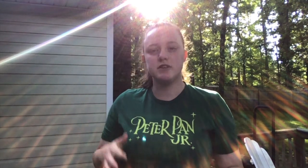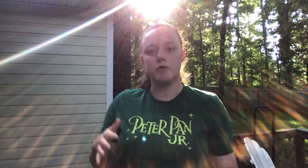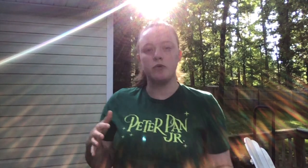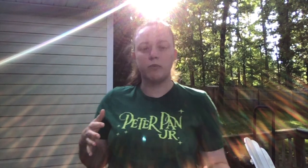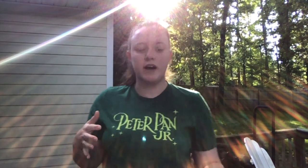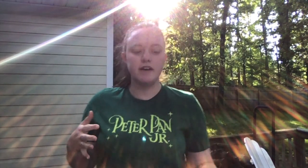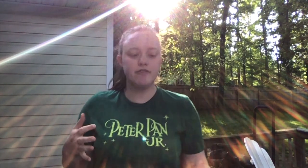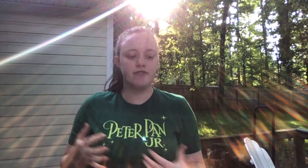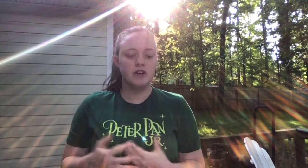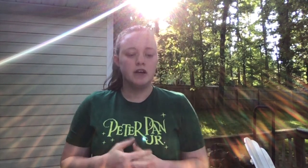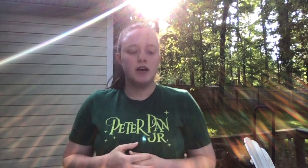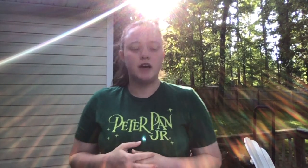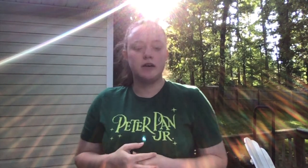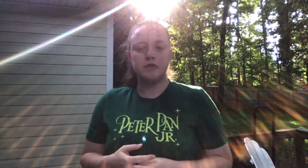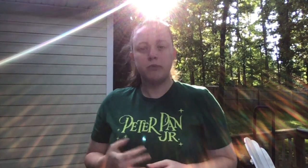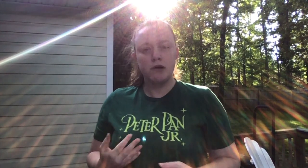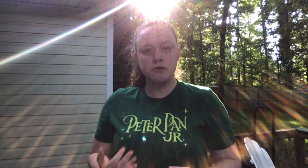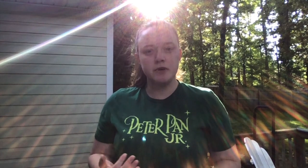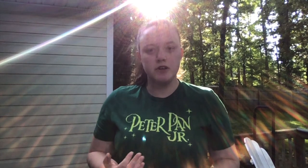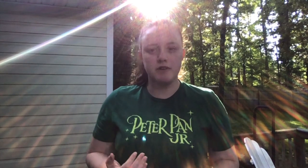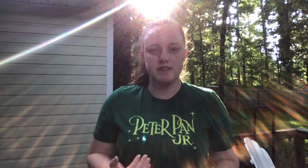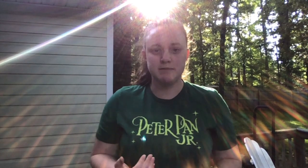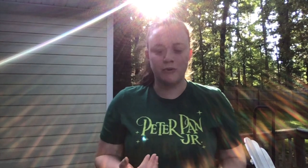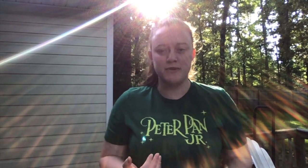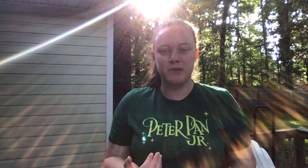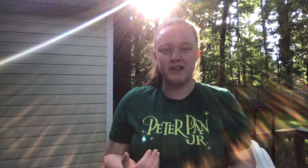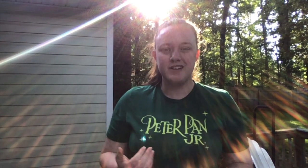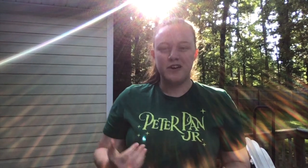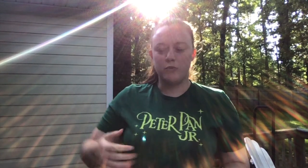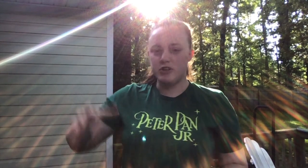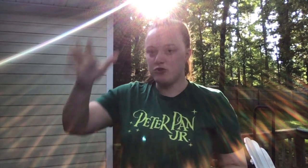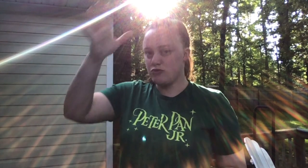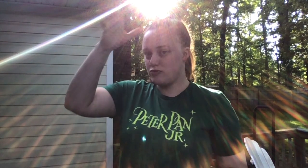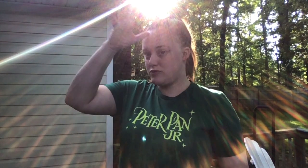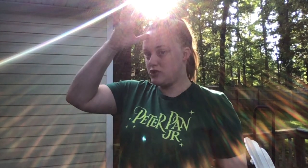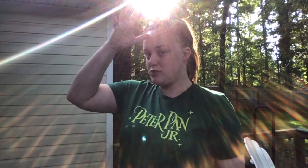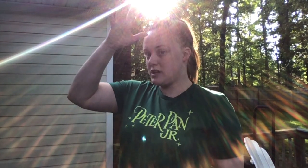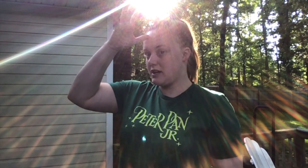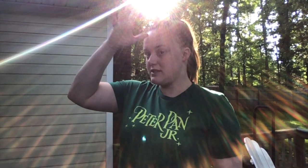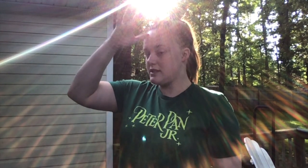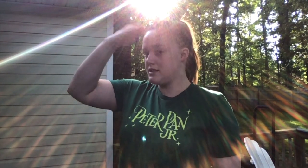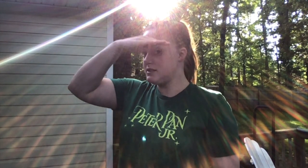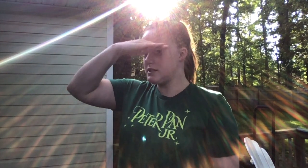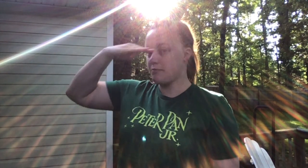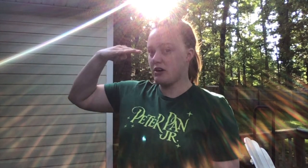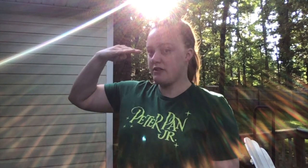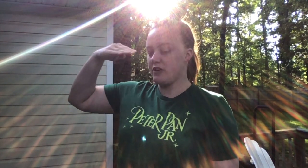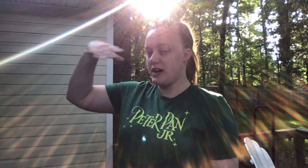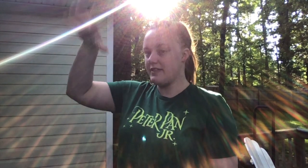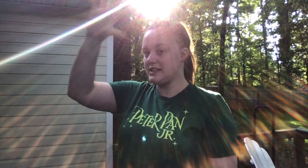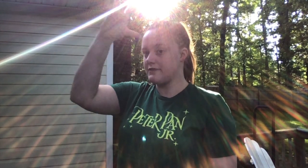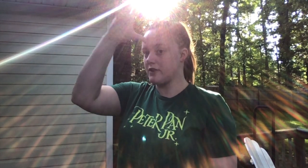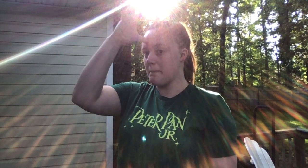with wife, you probably know at this point, but when you do signs at this top part of your head, that's for a